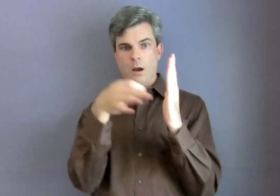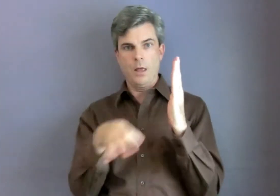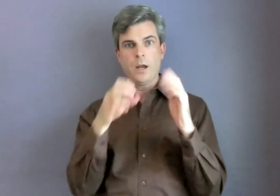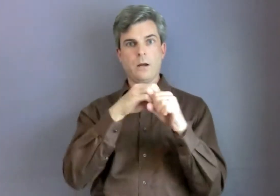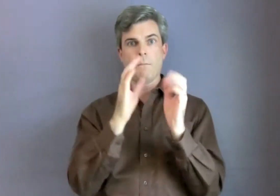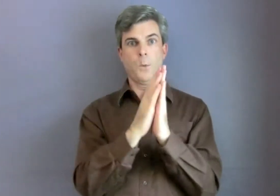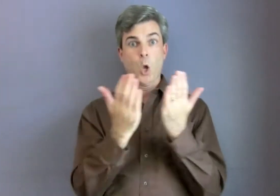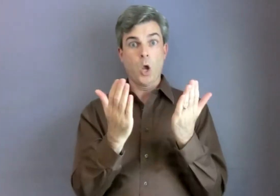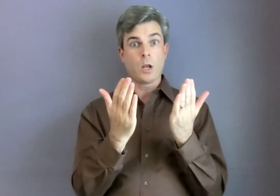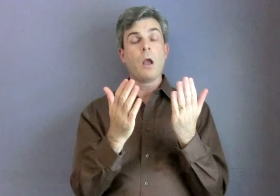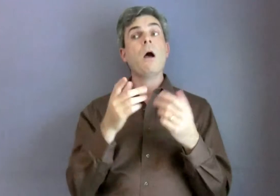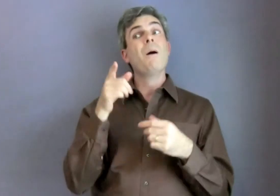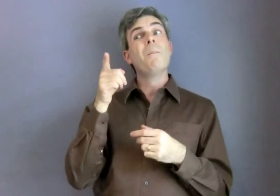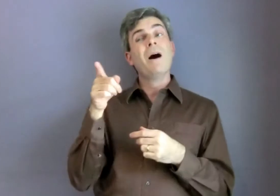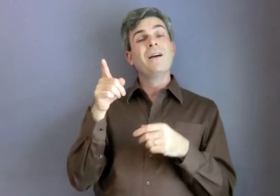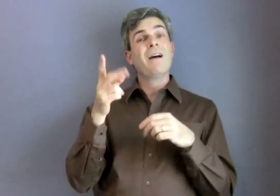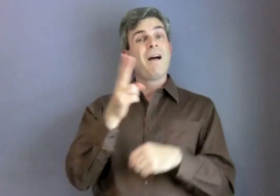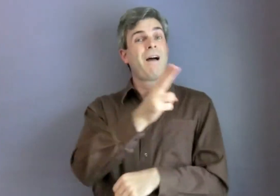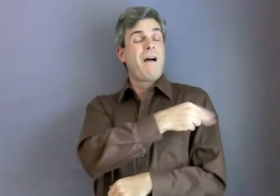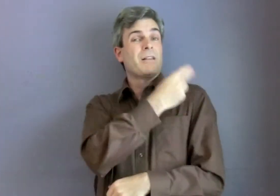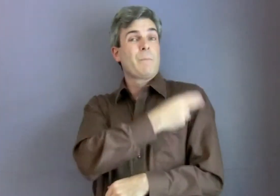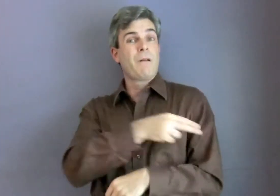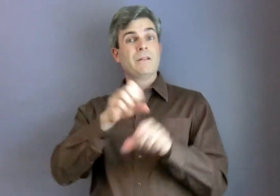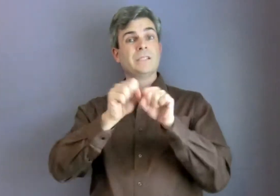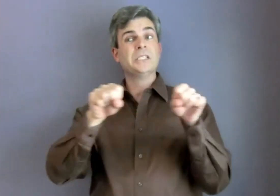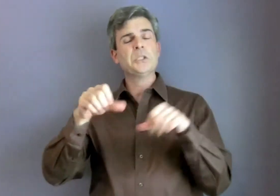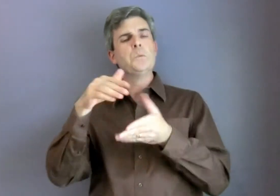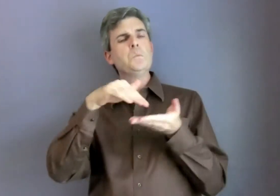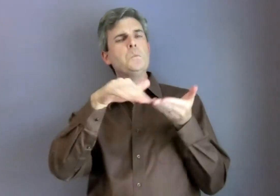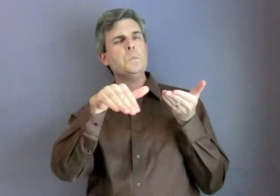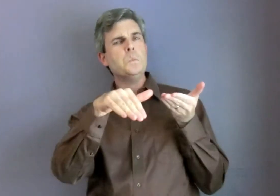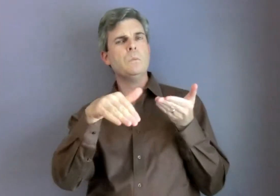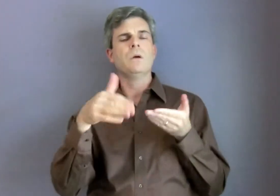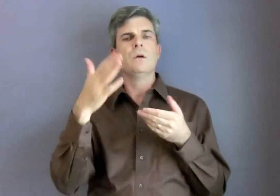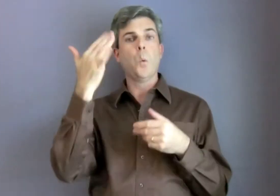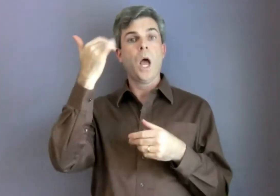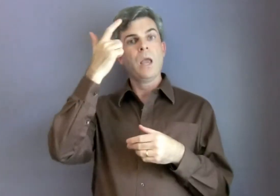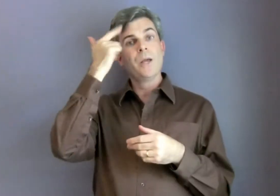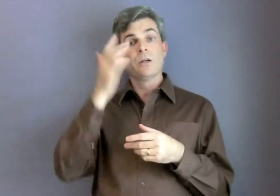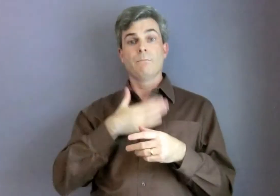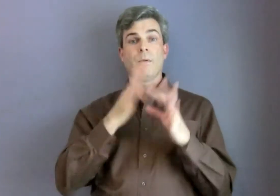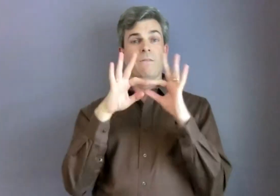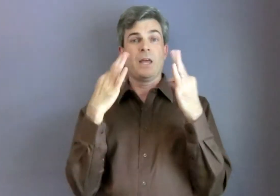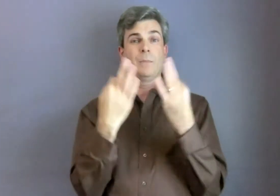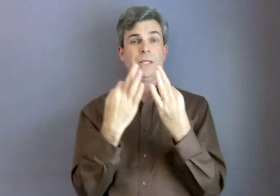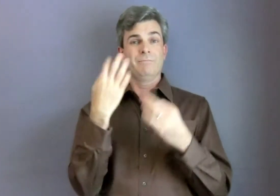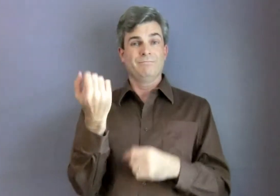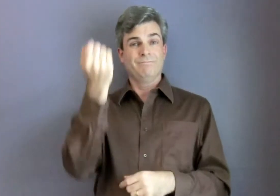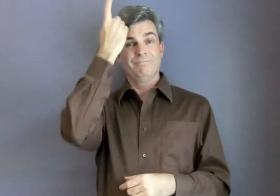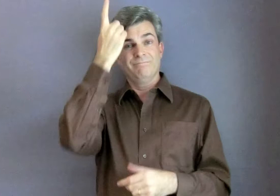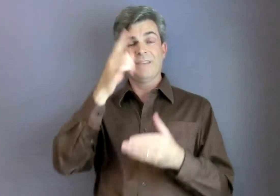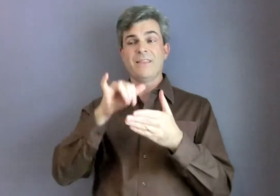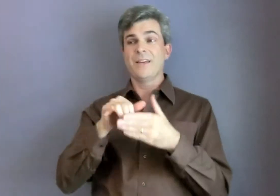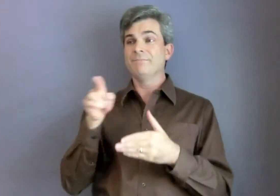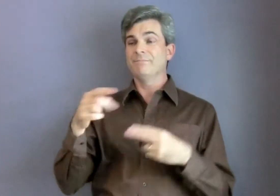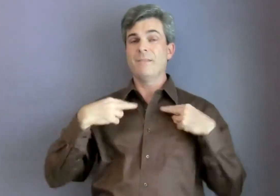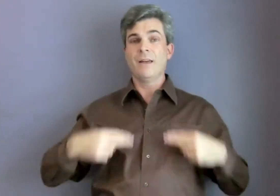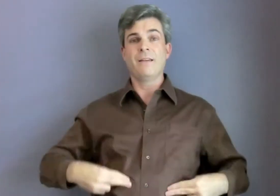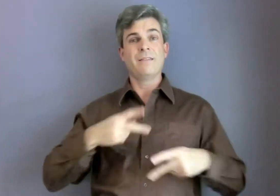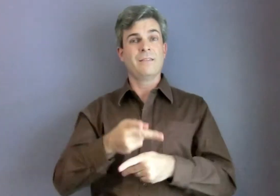on because, as my family started to discover, there is no long-term concept in the healthcare system.